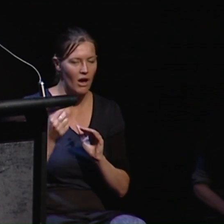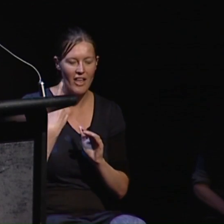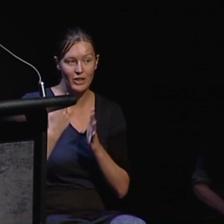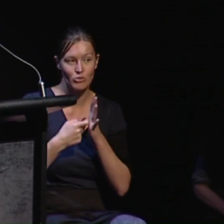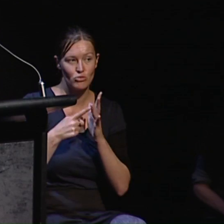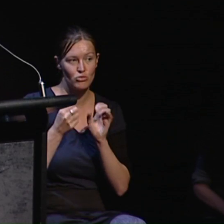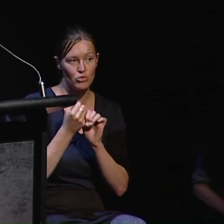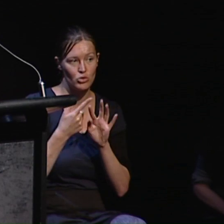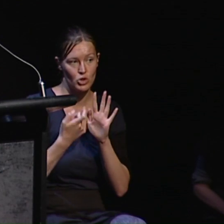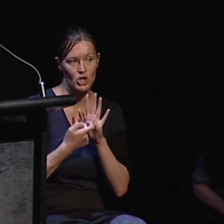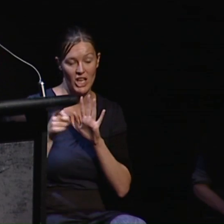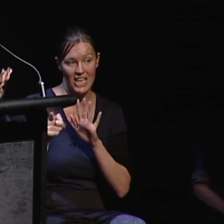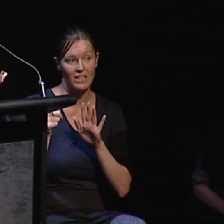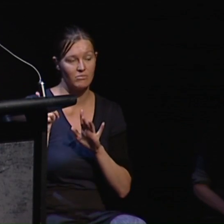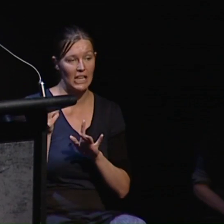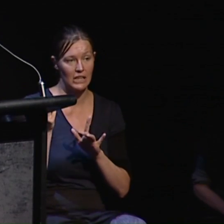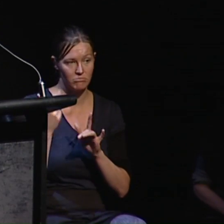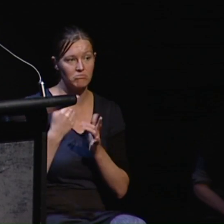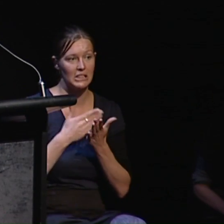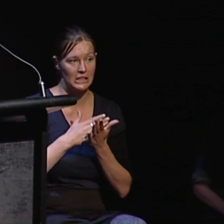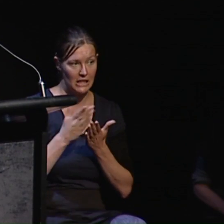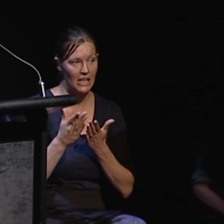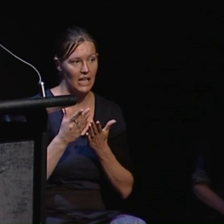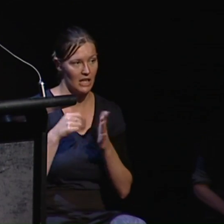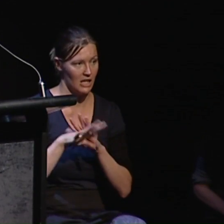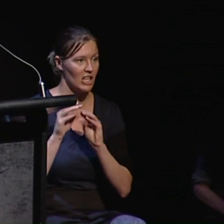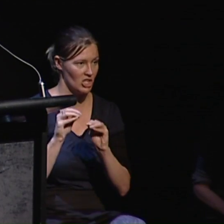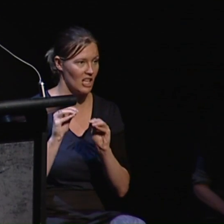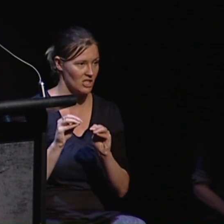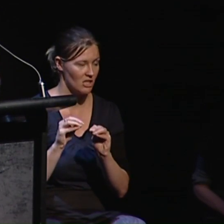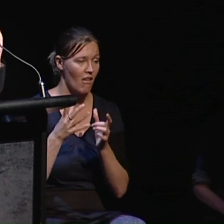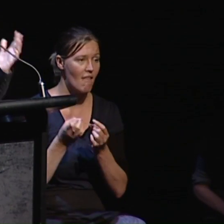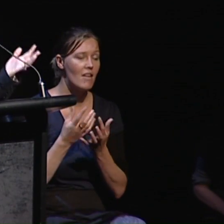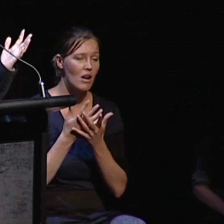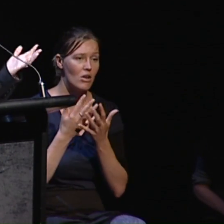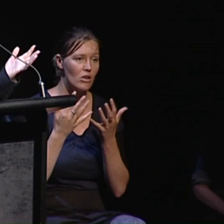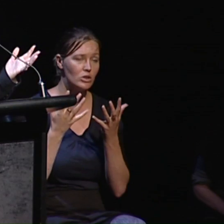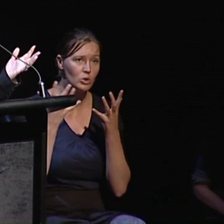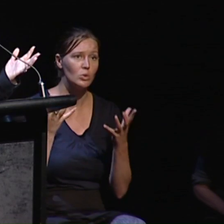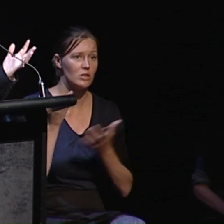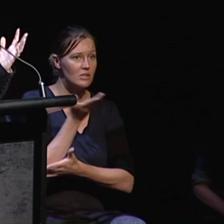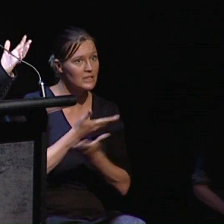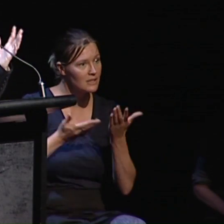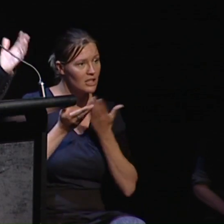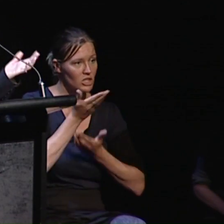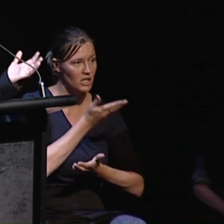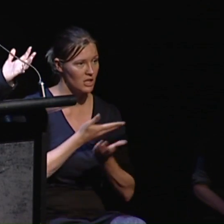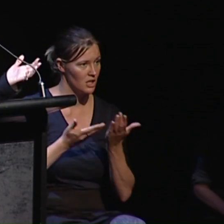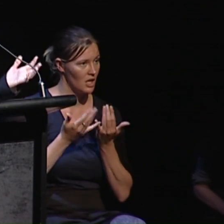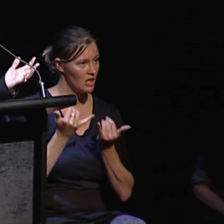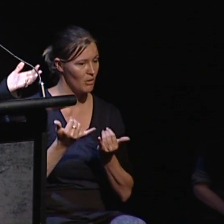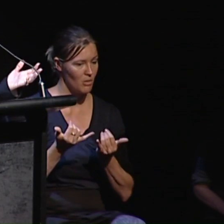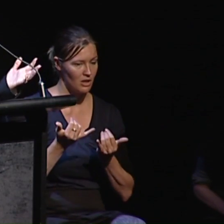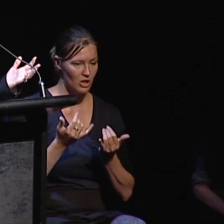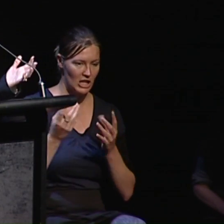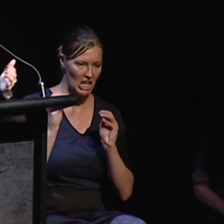really clearly identified that within the education context. There's a large discussion happening about what our education